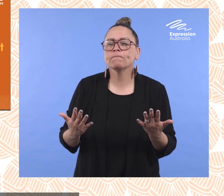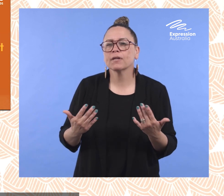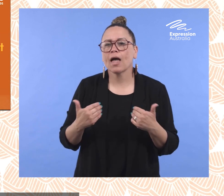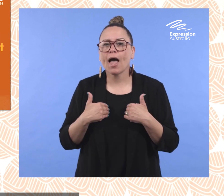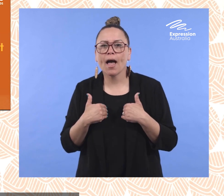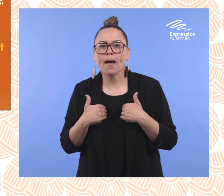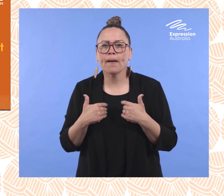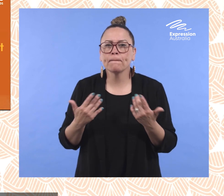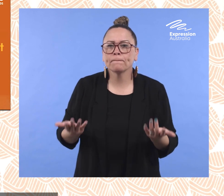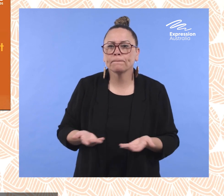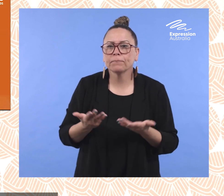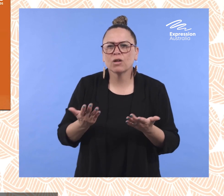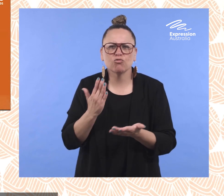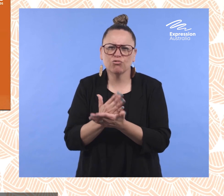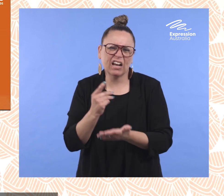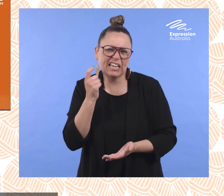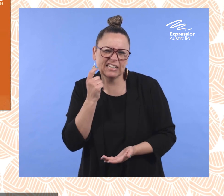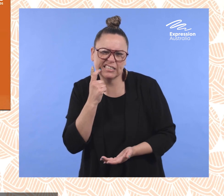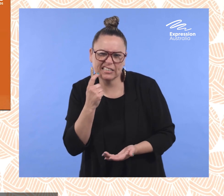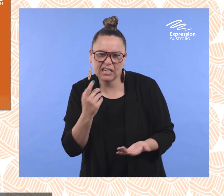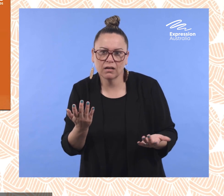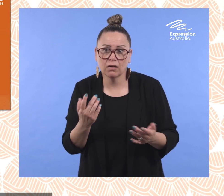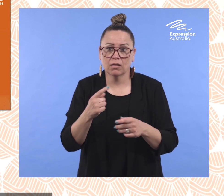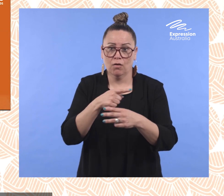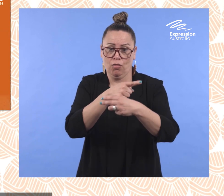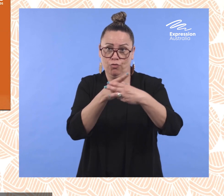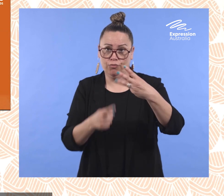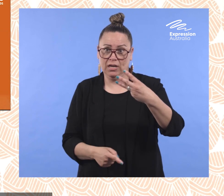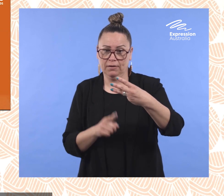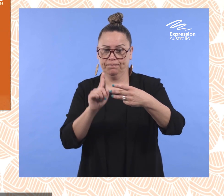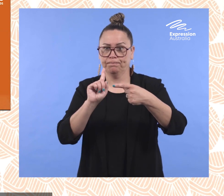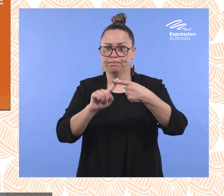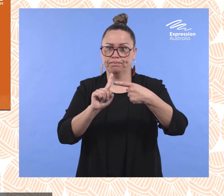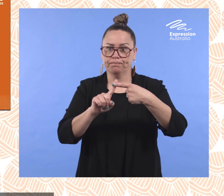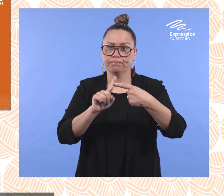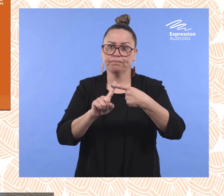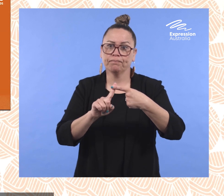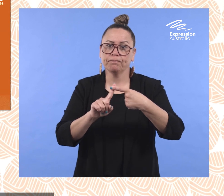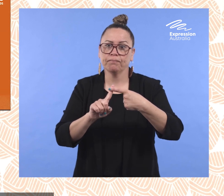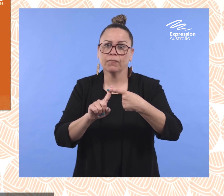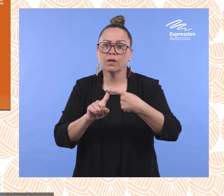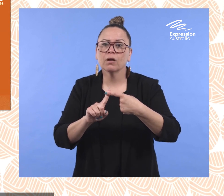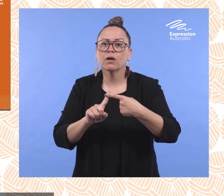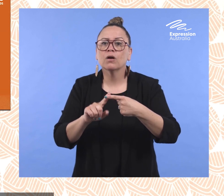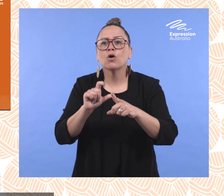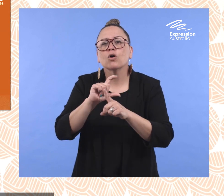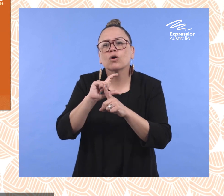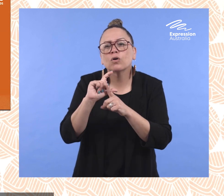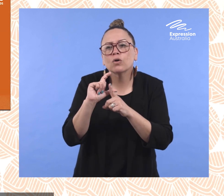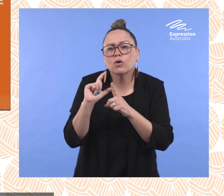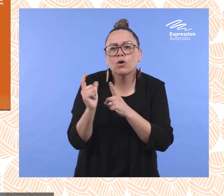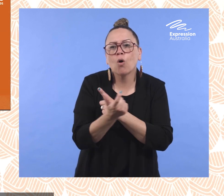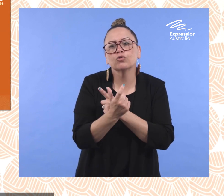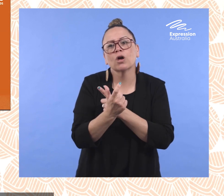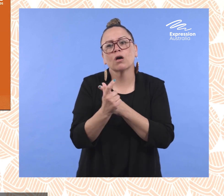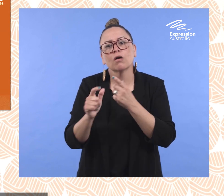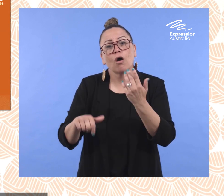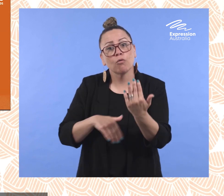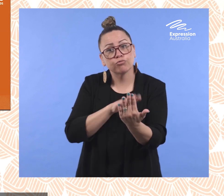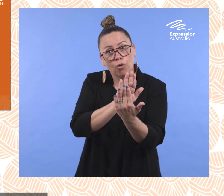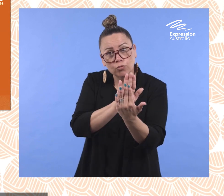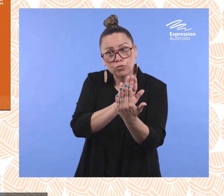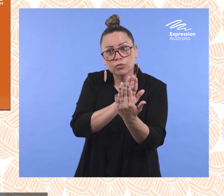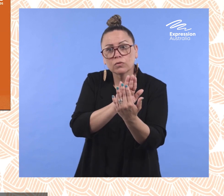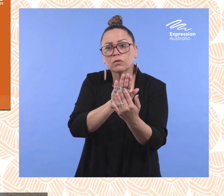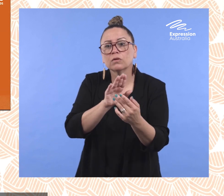is pretty straightforward. It's the 3 steps. Yep. R3 cultural approach, which